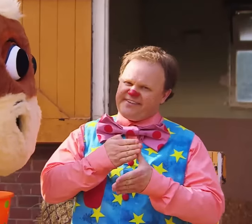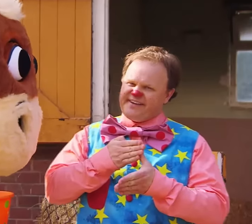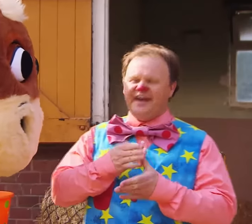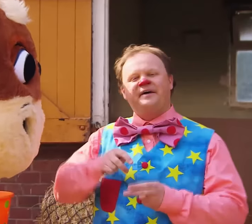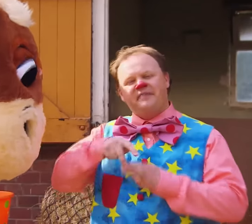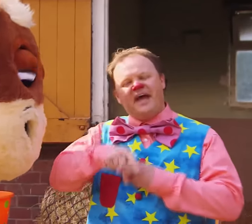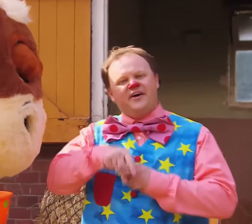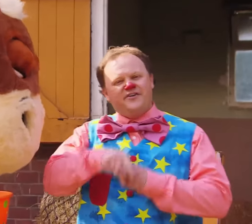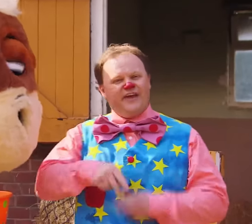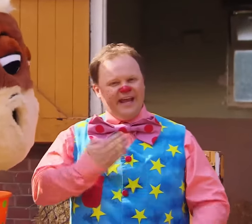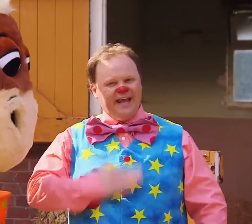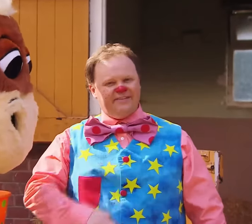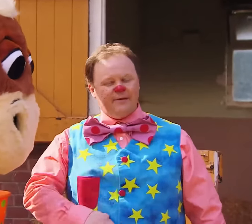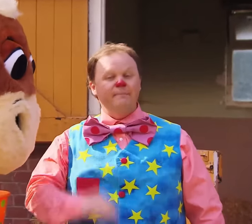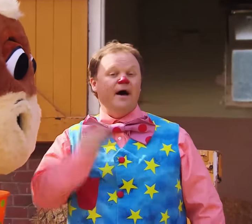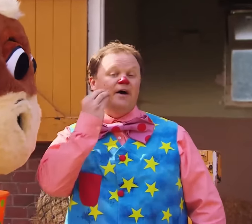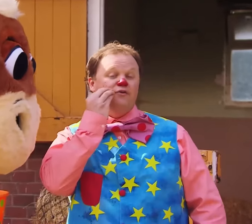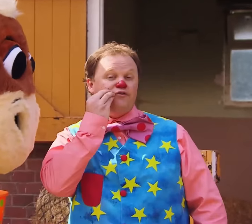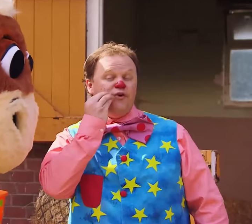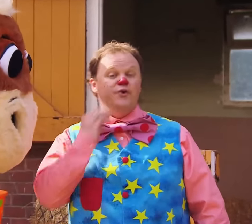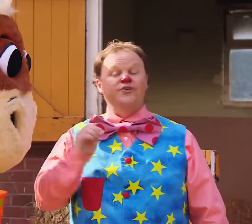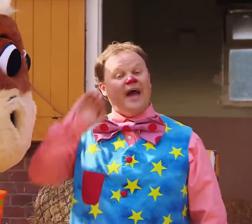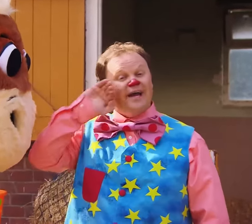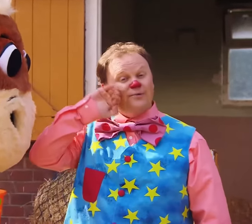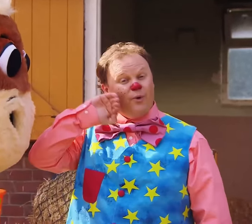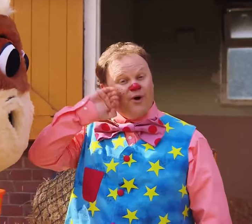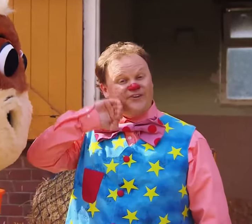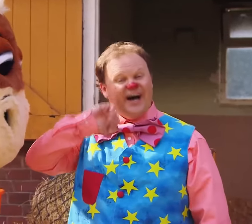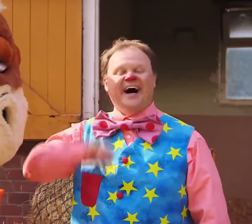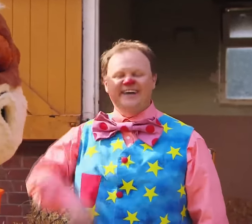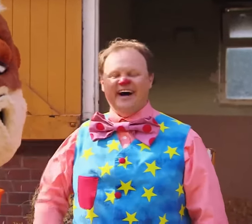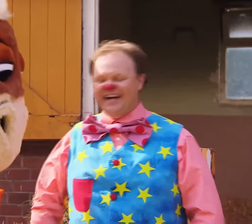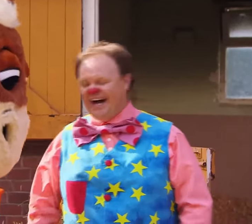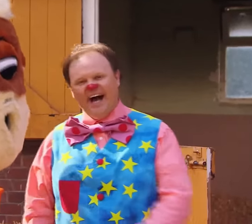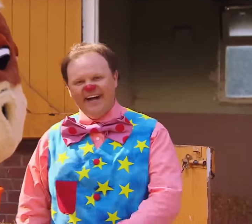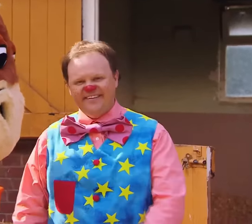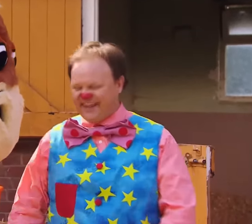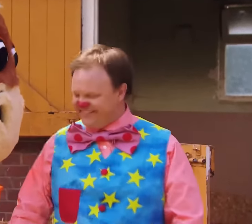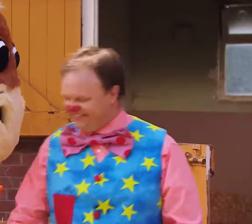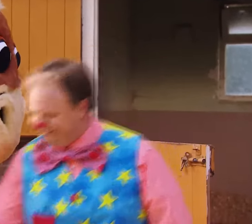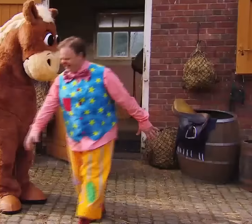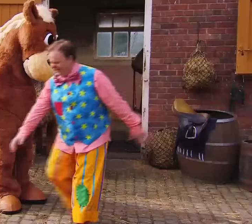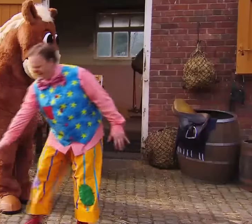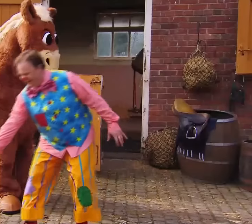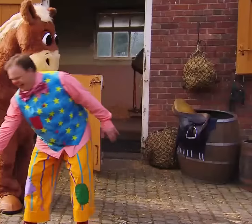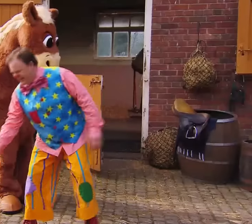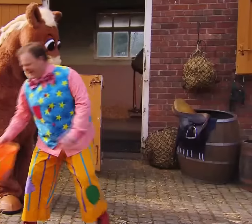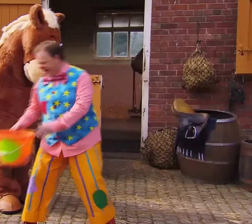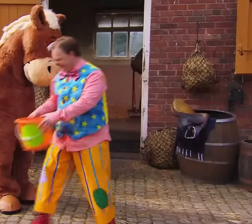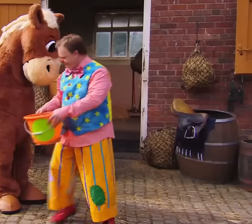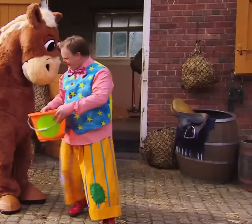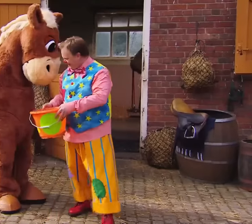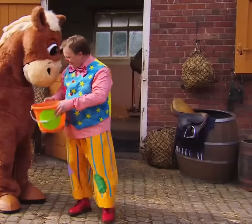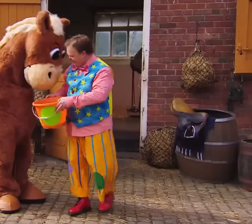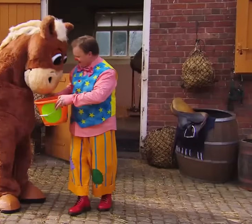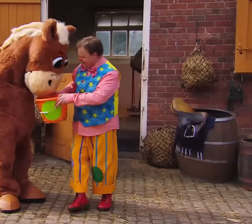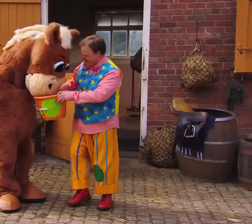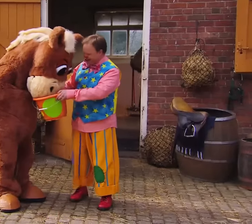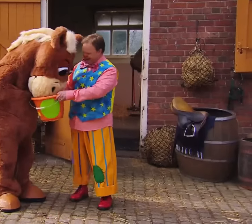first, she needs some food and water. I'll just get something. There you go, Spotty. Dig in.